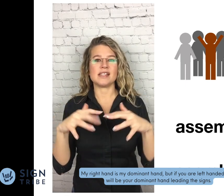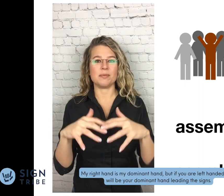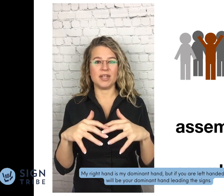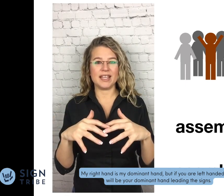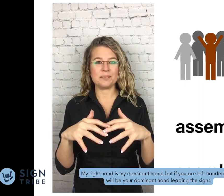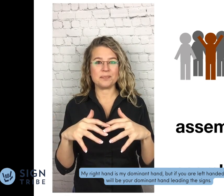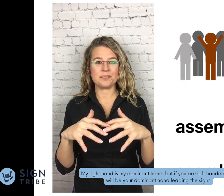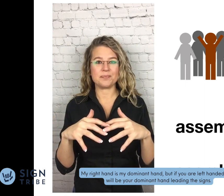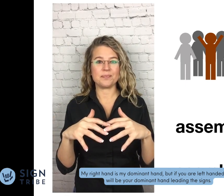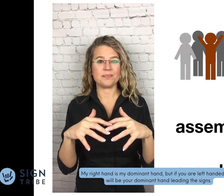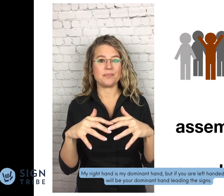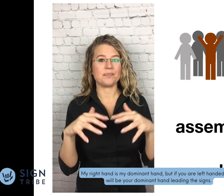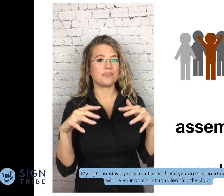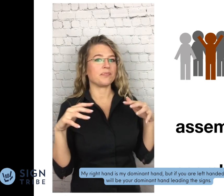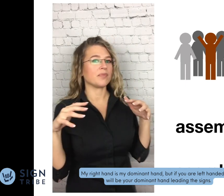Assembly.